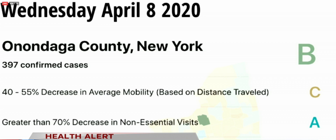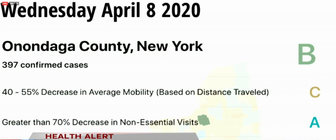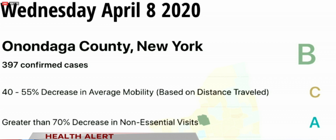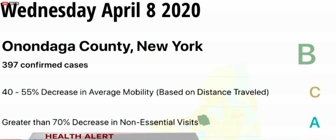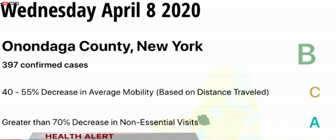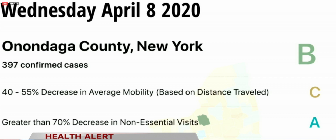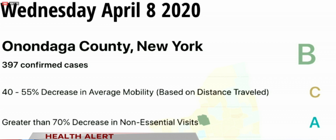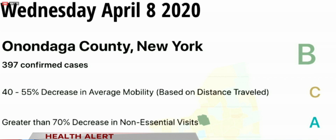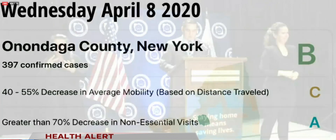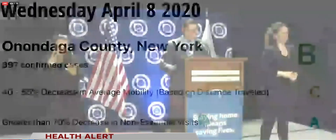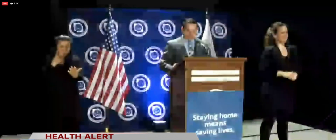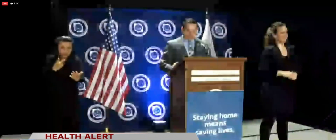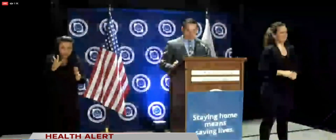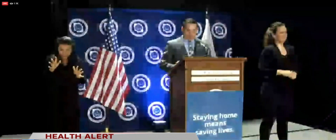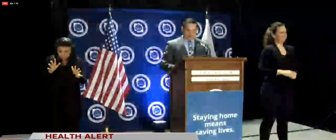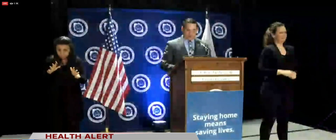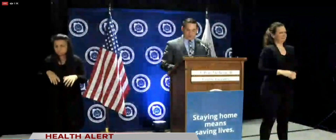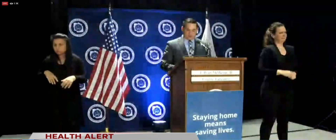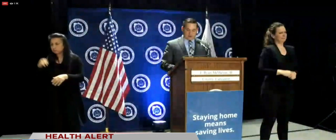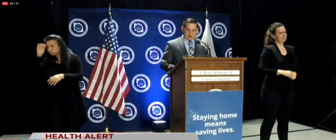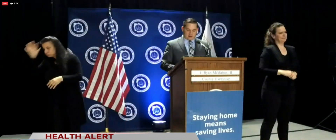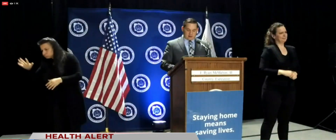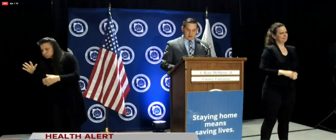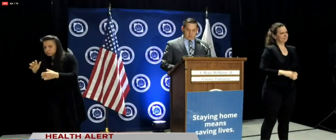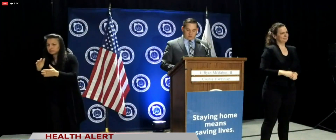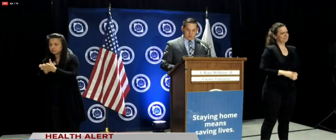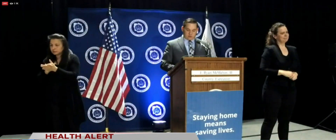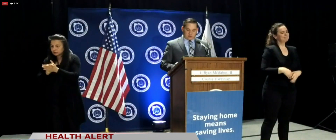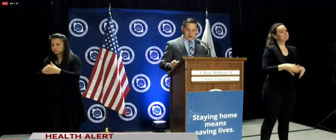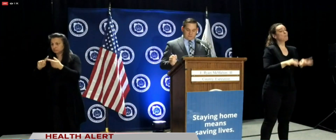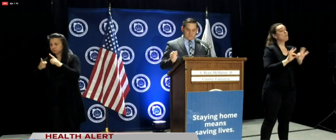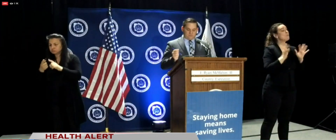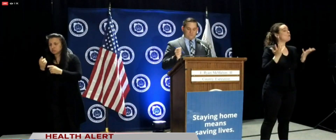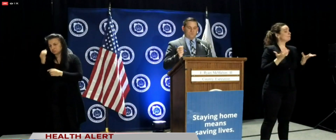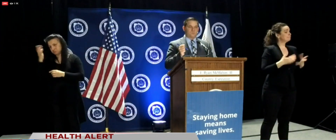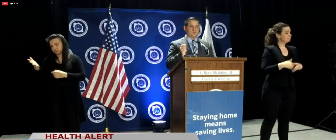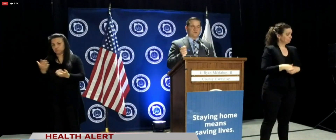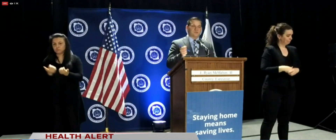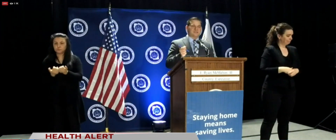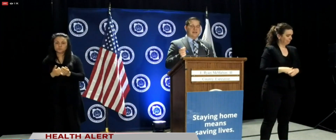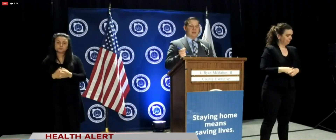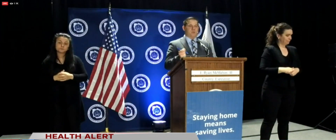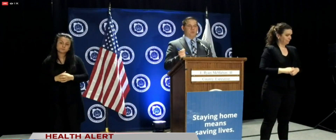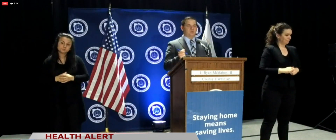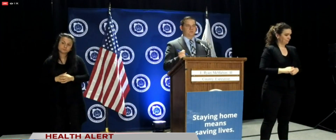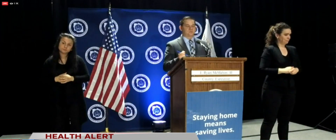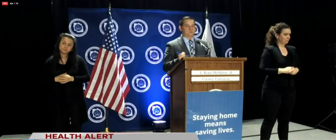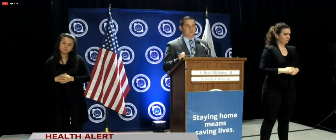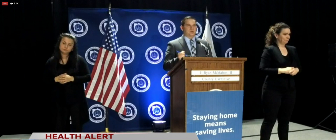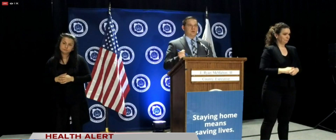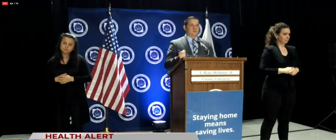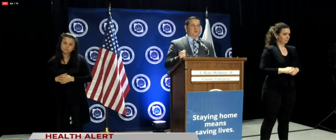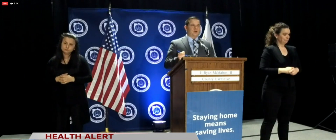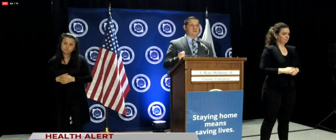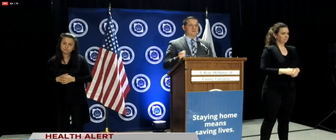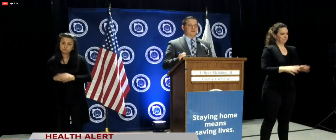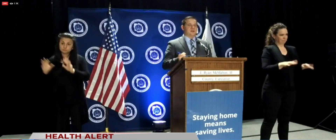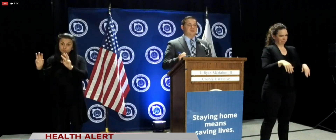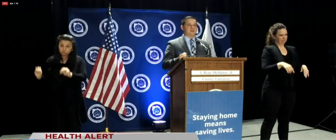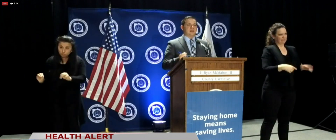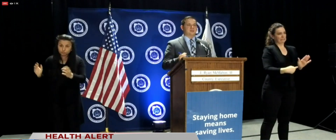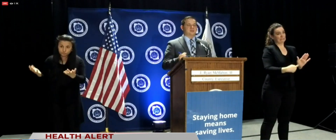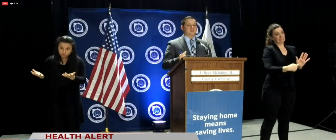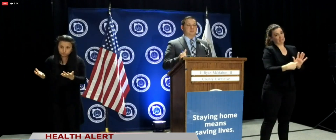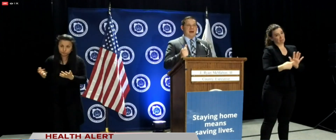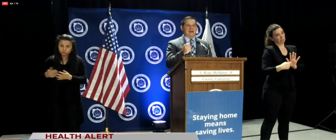What is important is that when we look at these examples, for us,